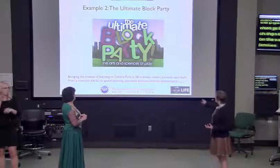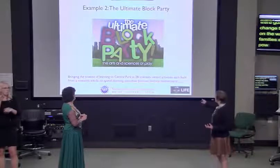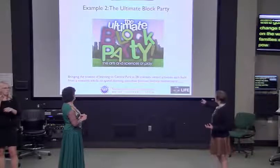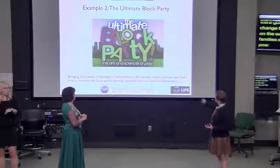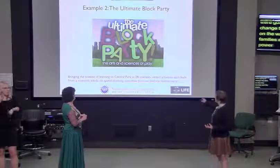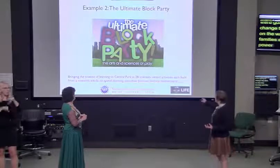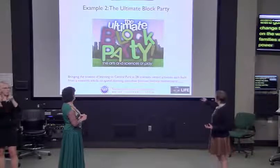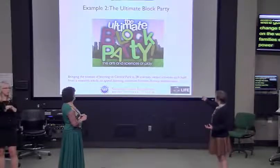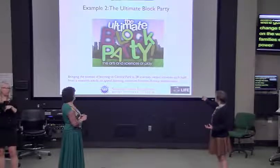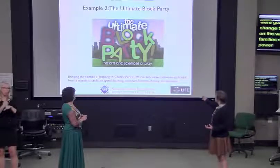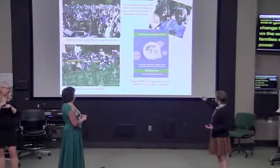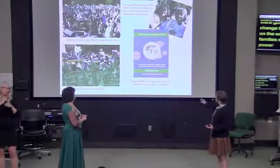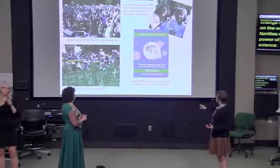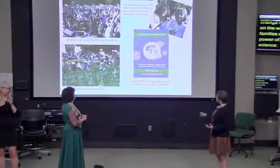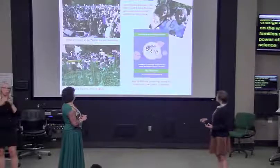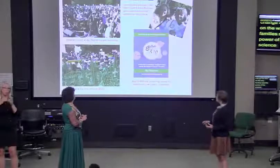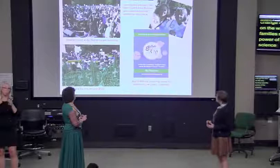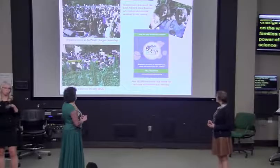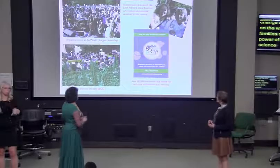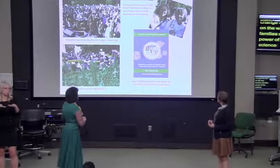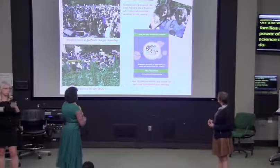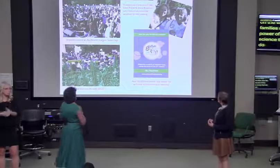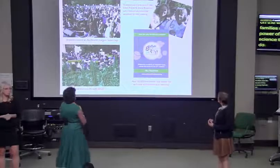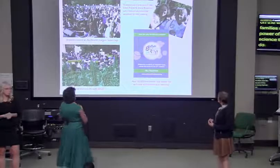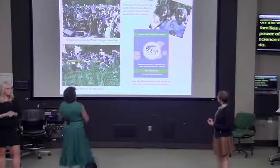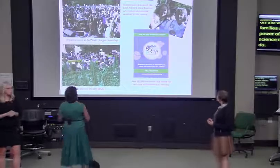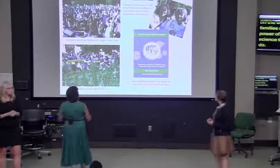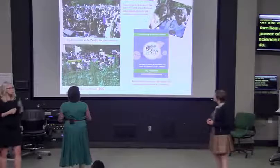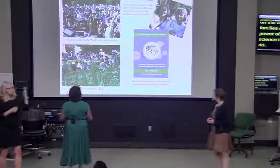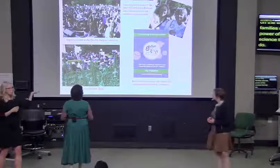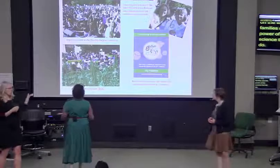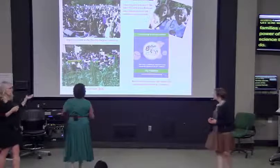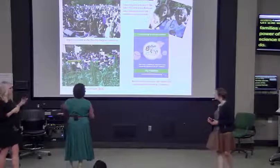science that we do. So here it is.